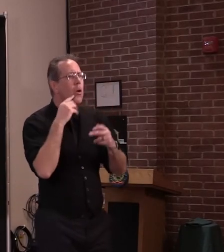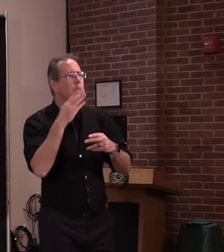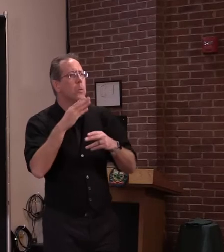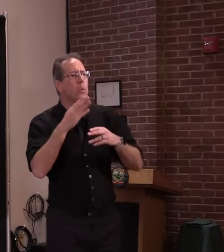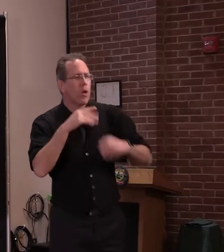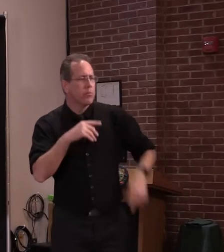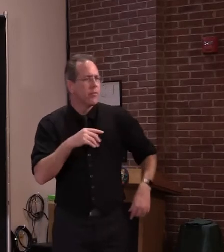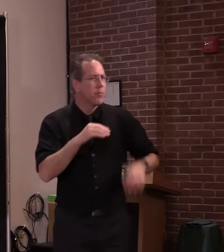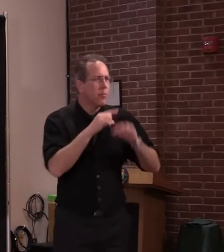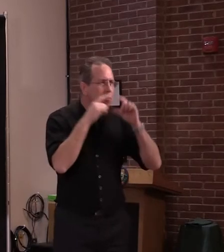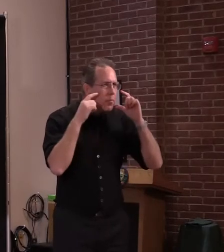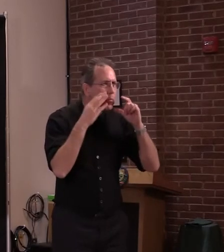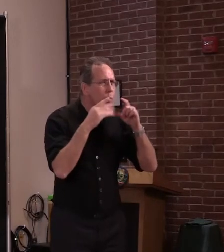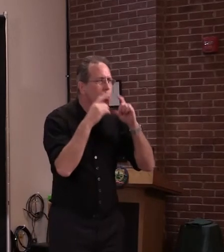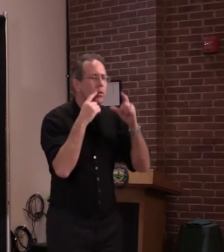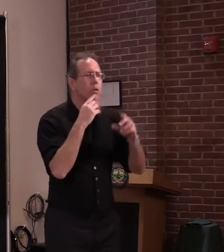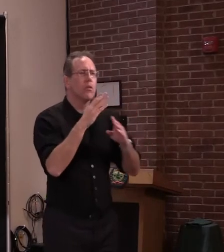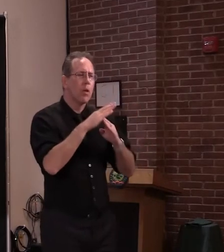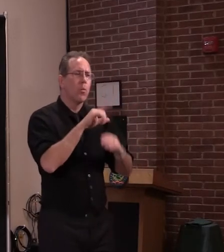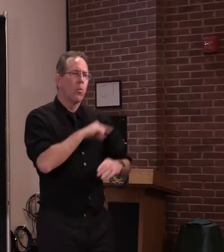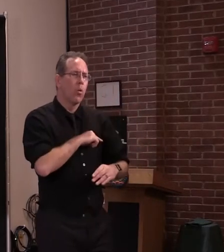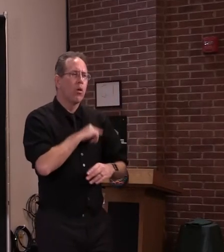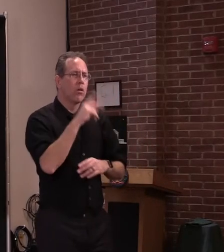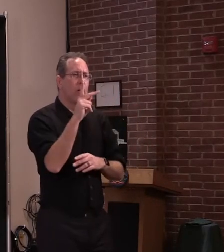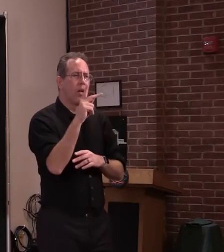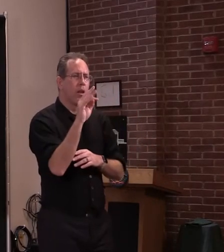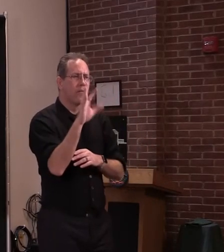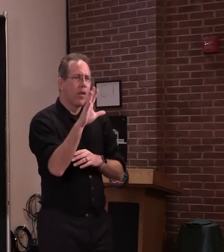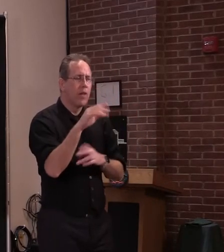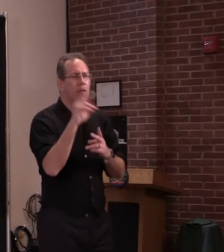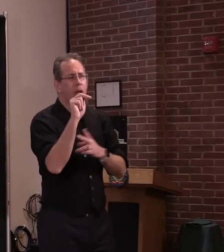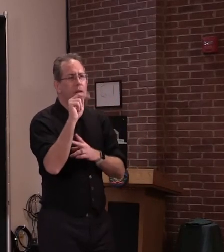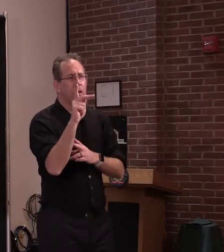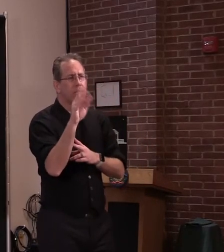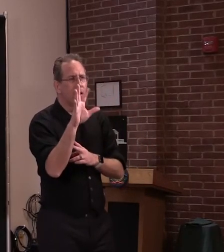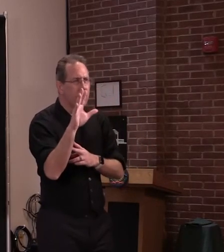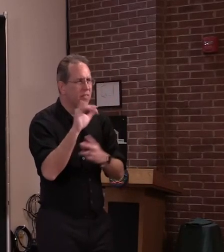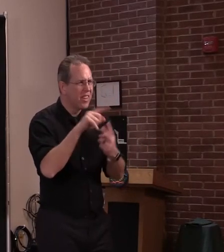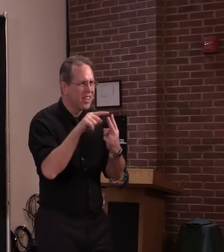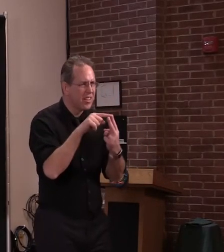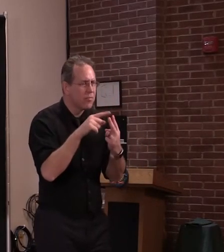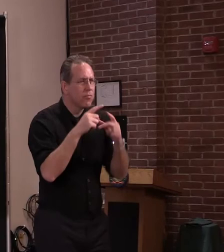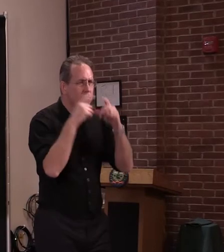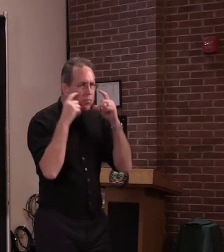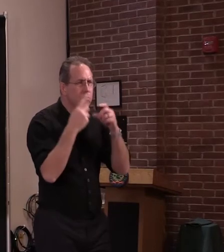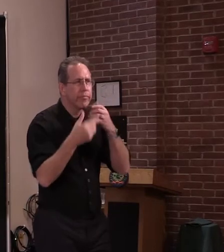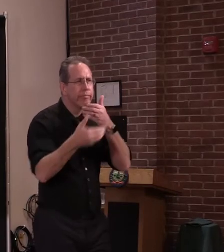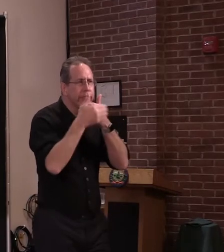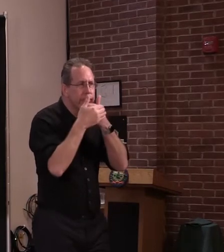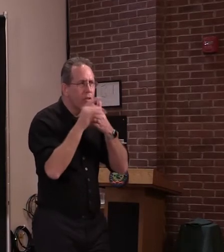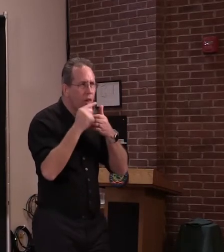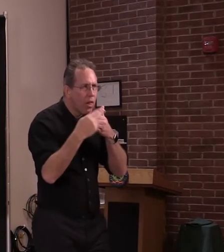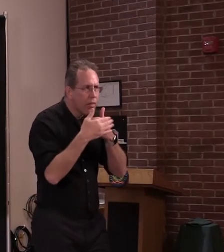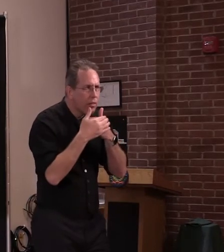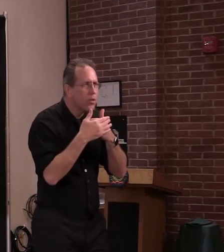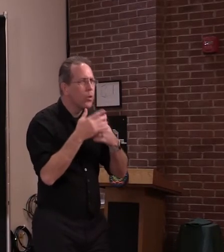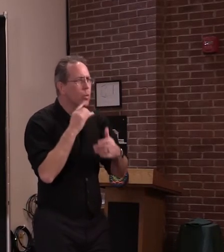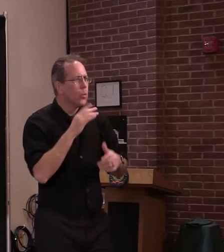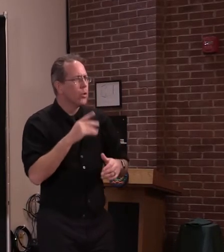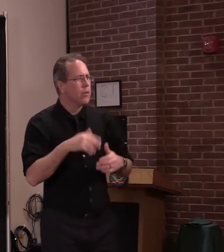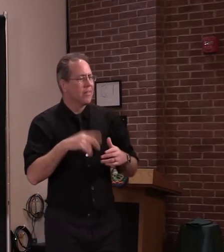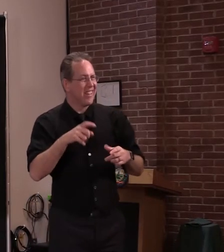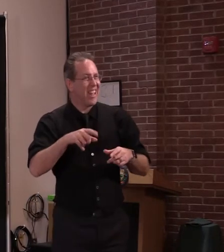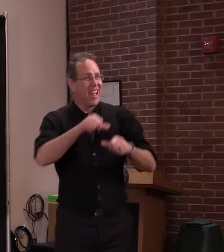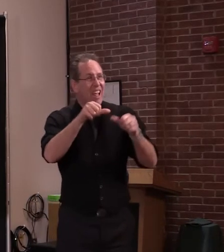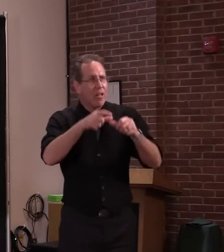At the moment, that is focused on some areas of higher need, but we do anticipate that there may be masks